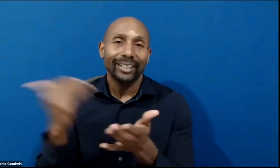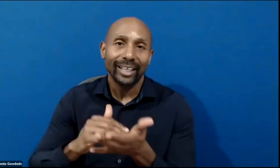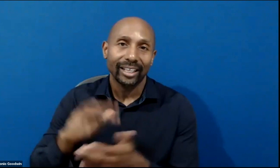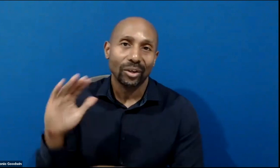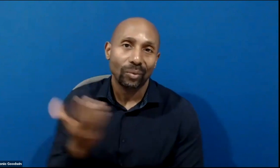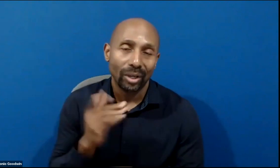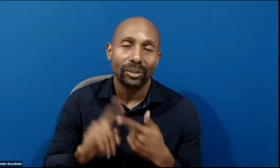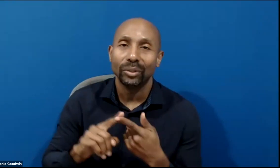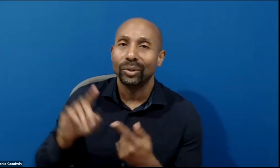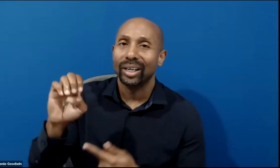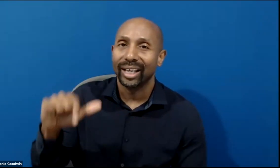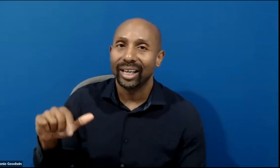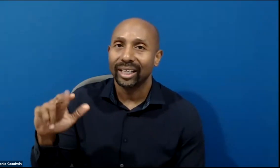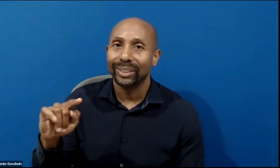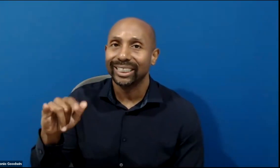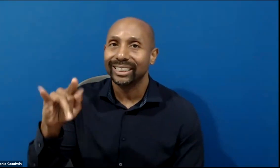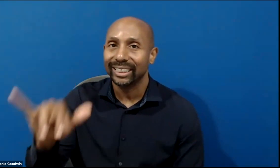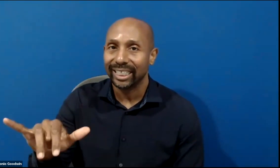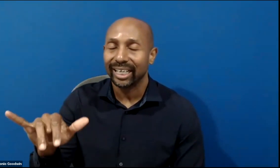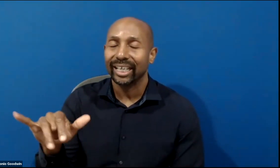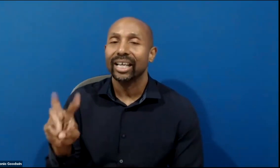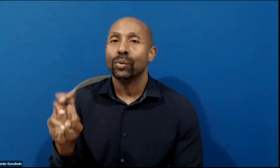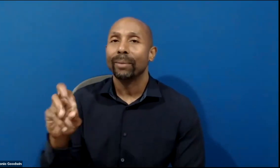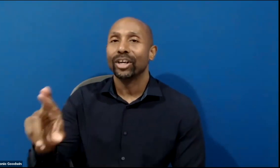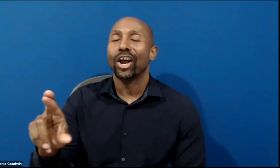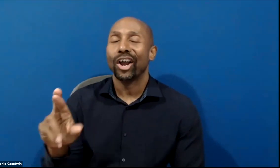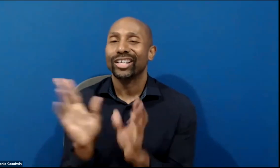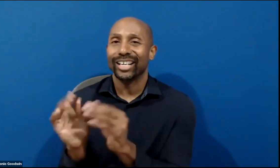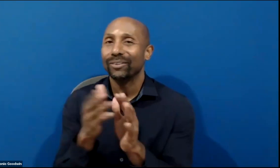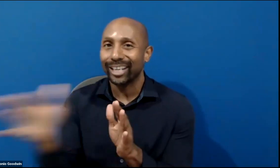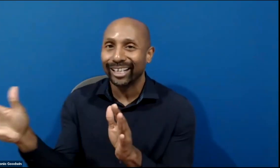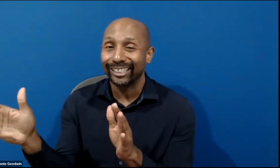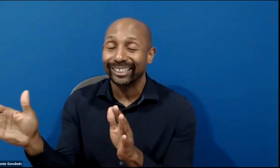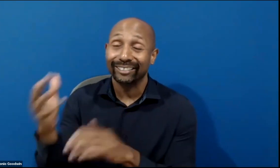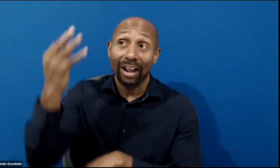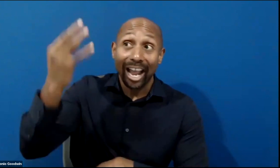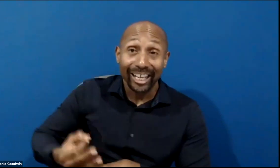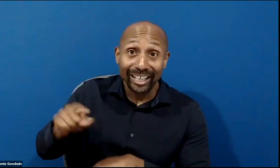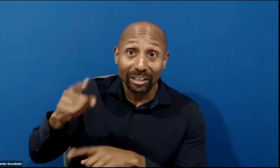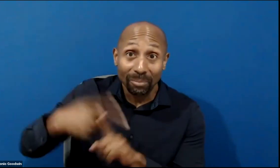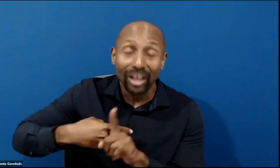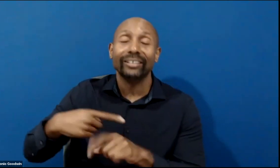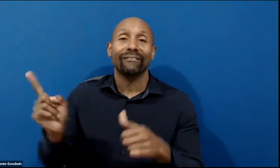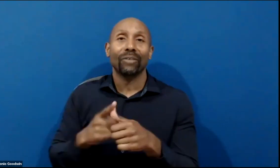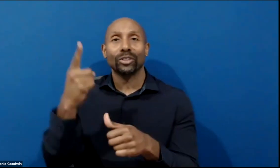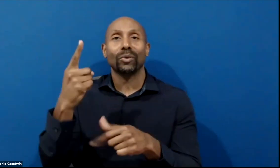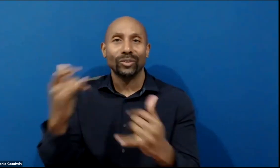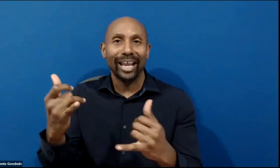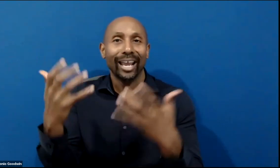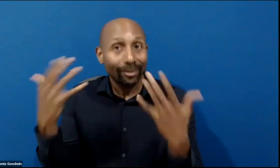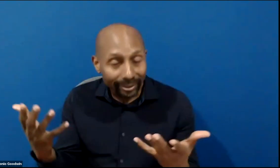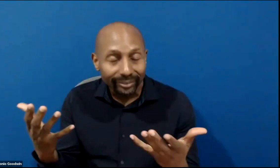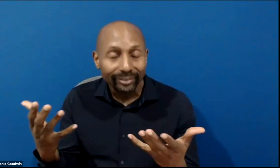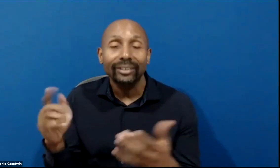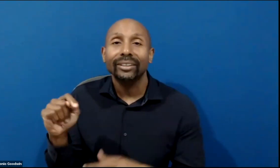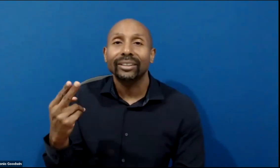the Equiticity webinar series, kicking off the very first webinar of the series. Today's topic is the transformative